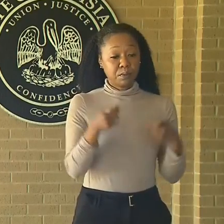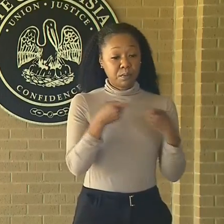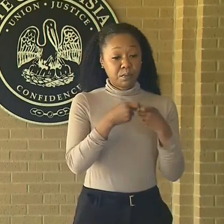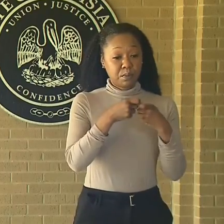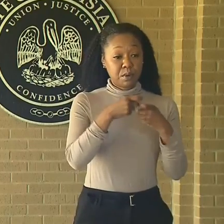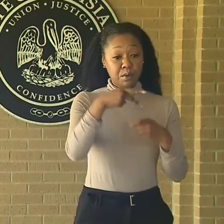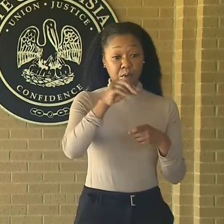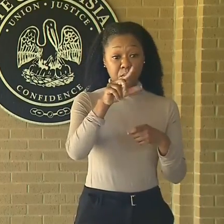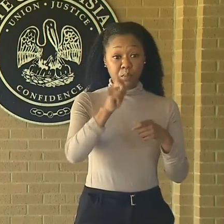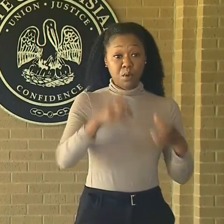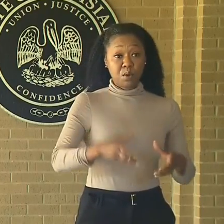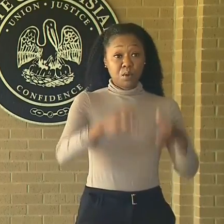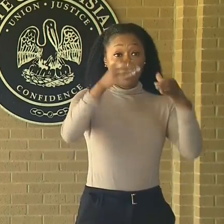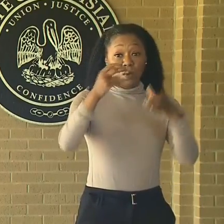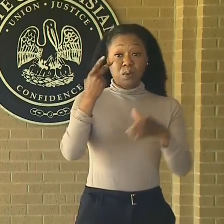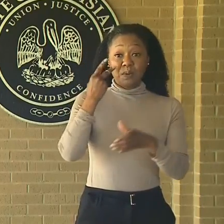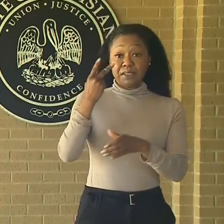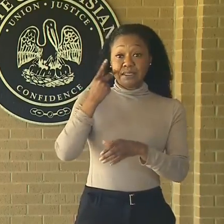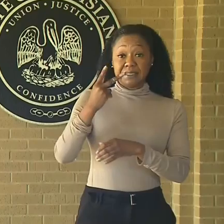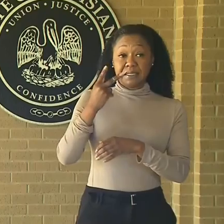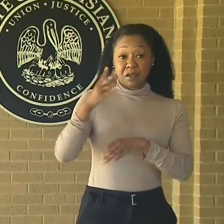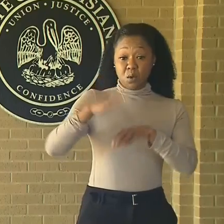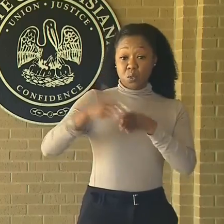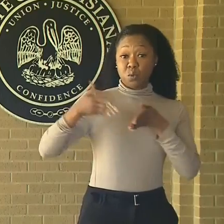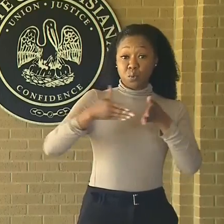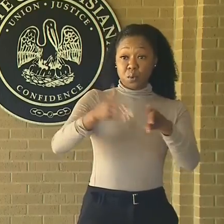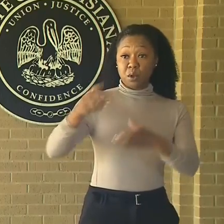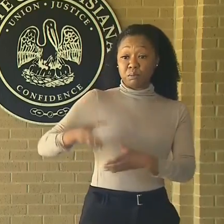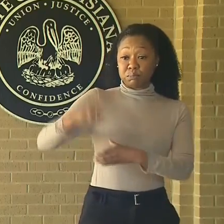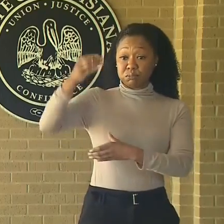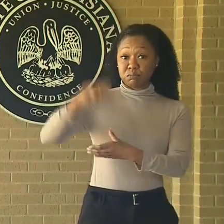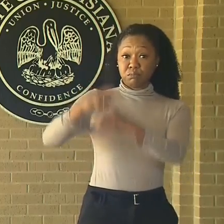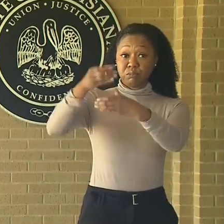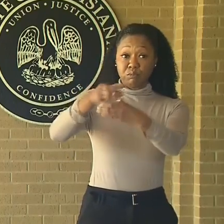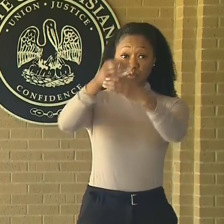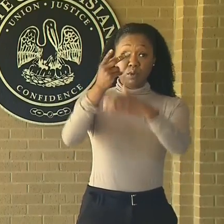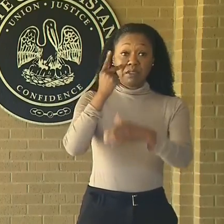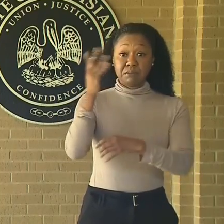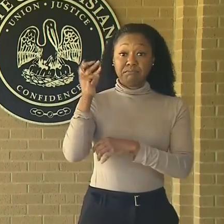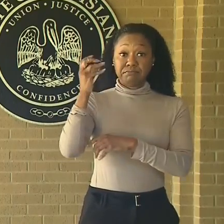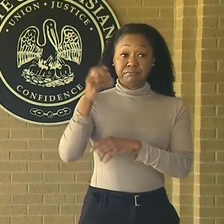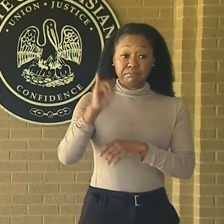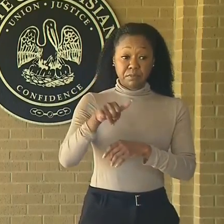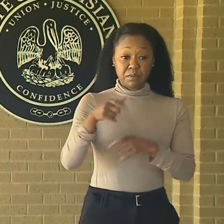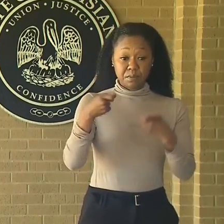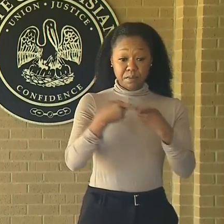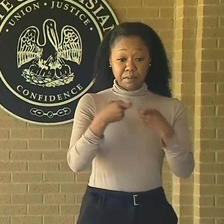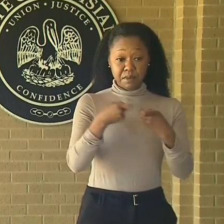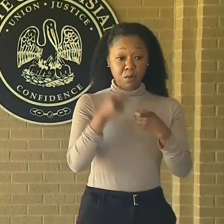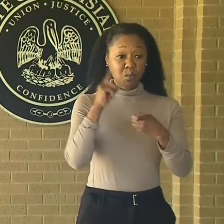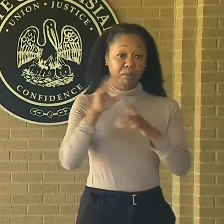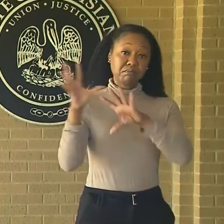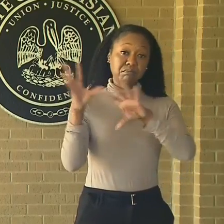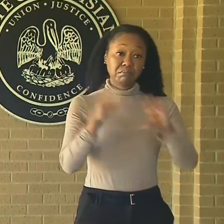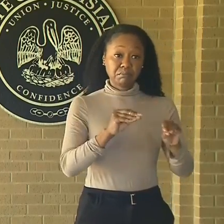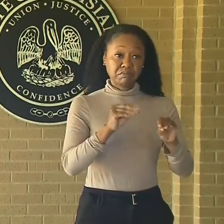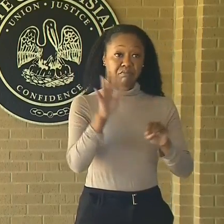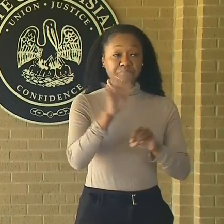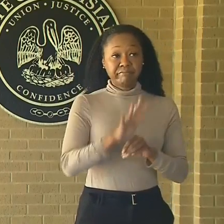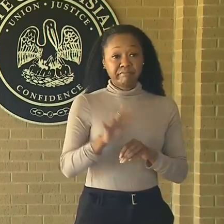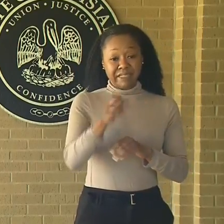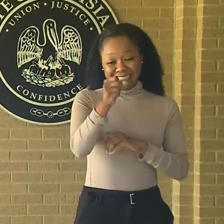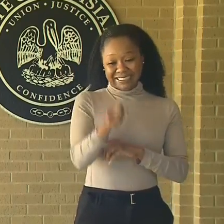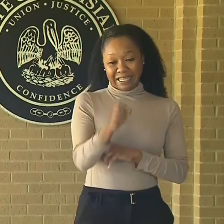utility poles that you would see on the side of the roads. Power will be out for a considerable portion